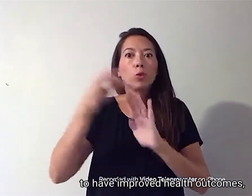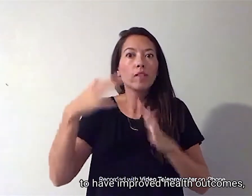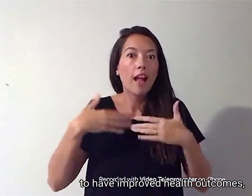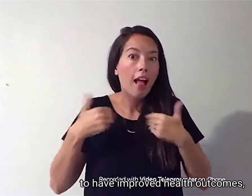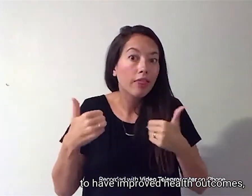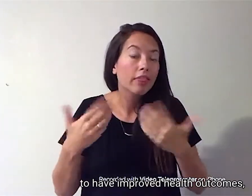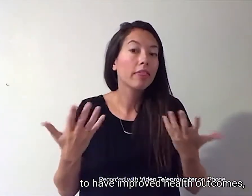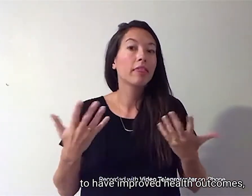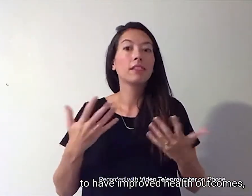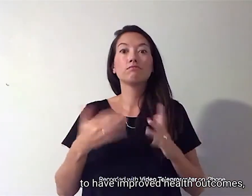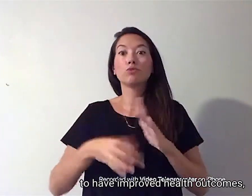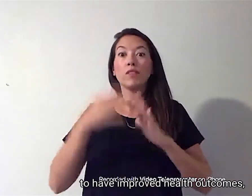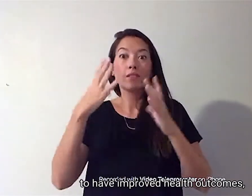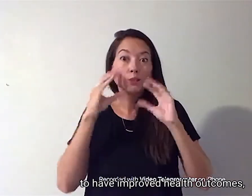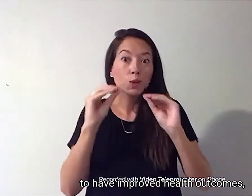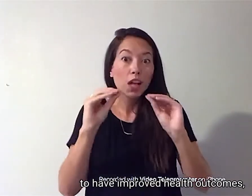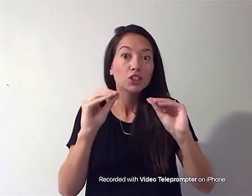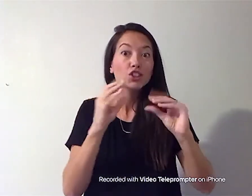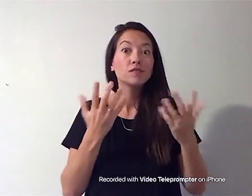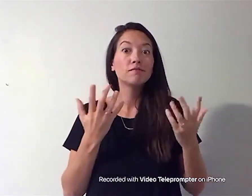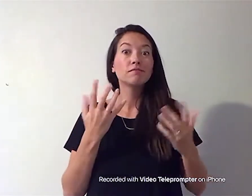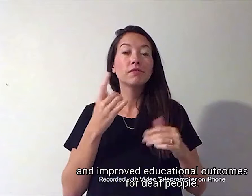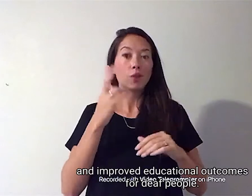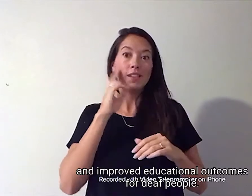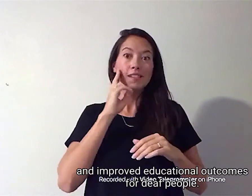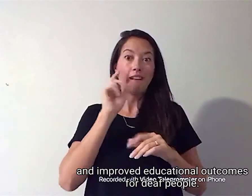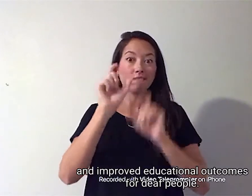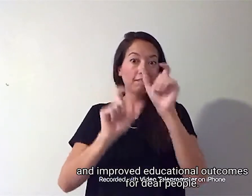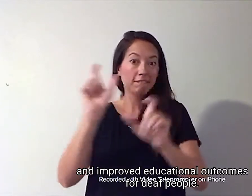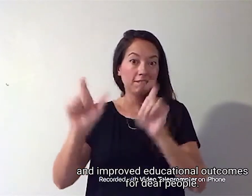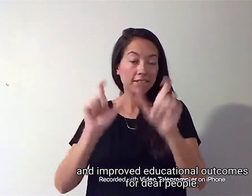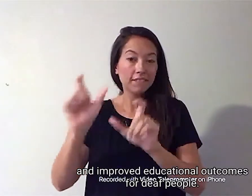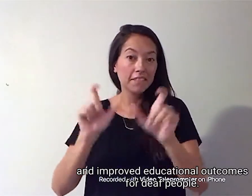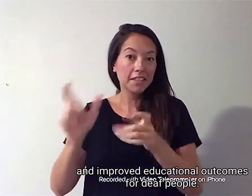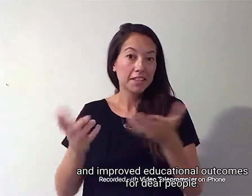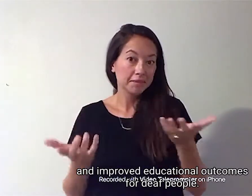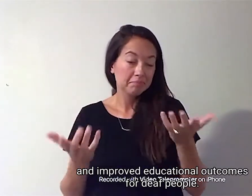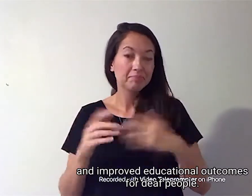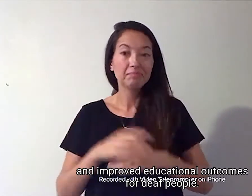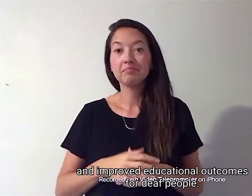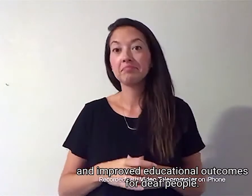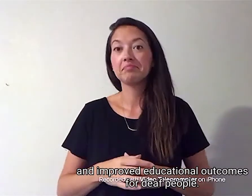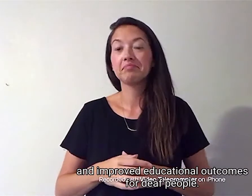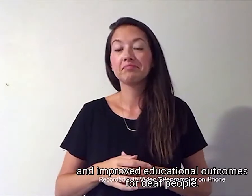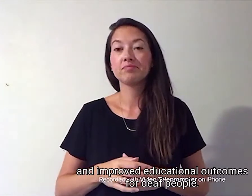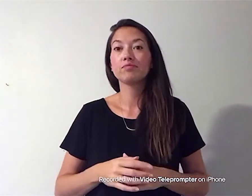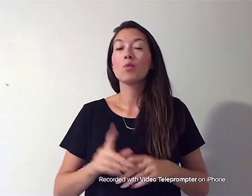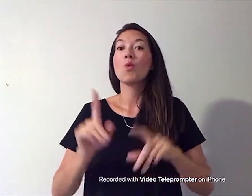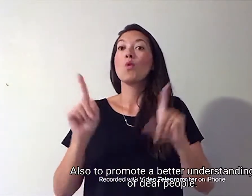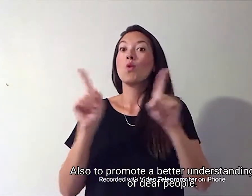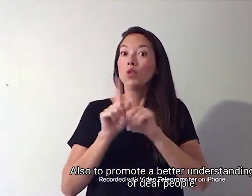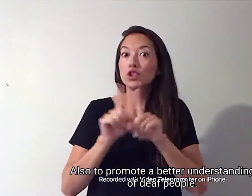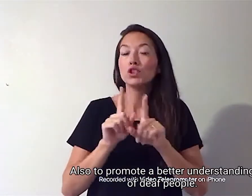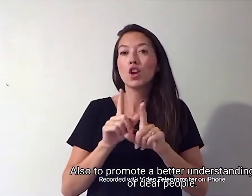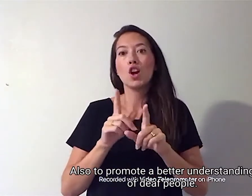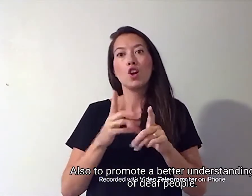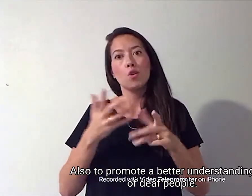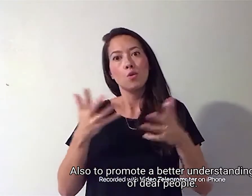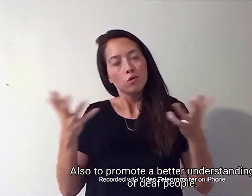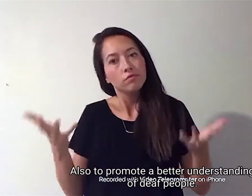have improved health outcomes and improved educational outcomes for deaf people. Also to promote a better